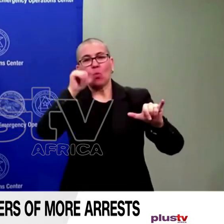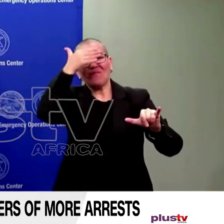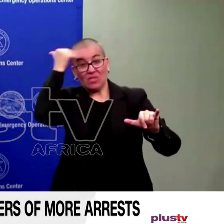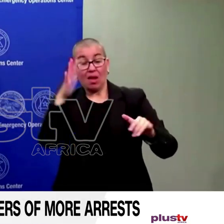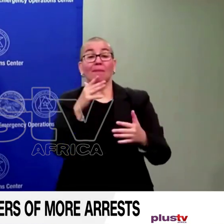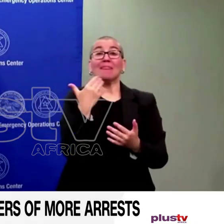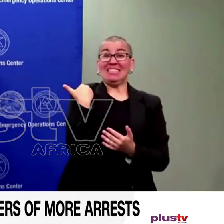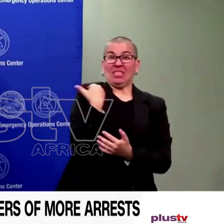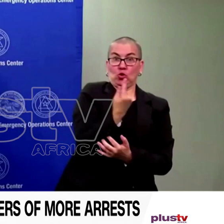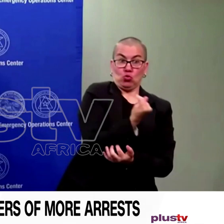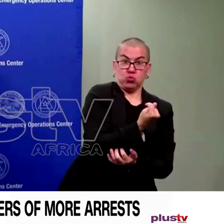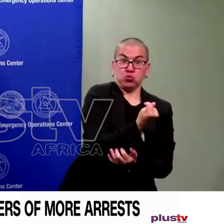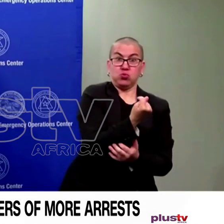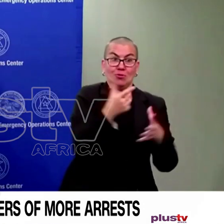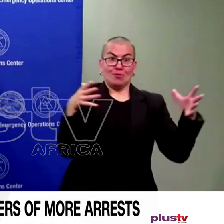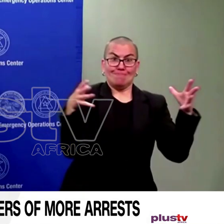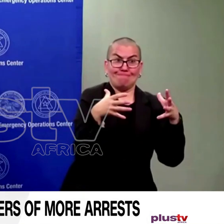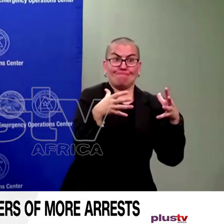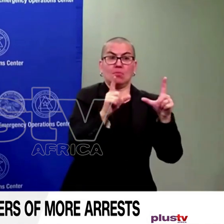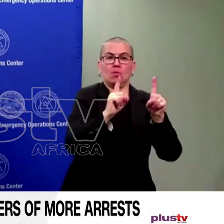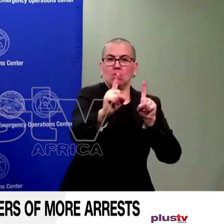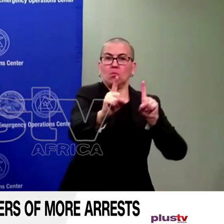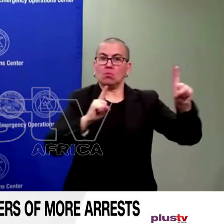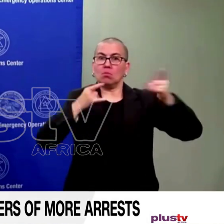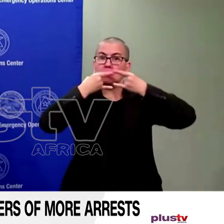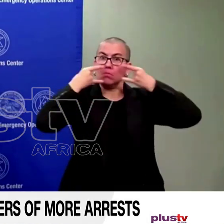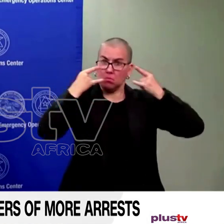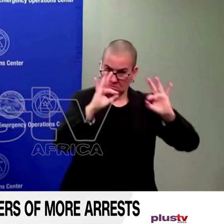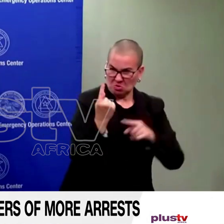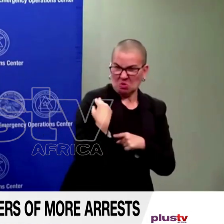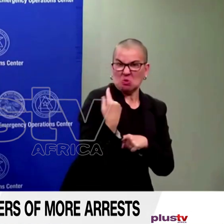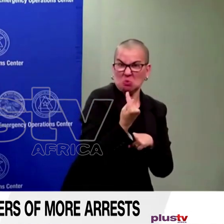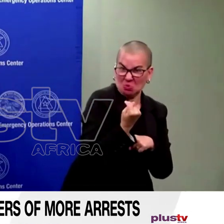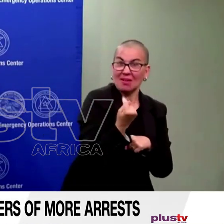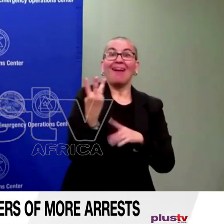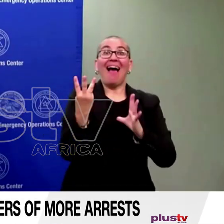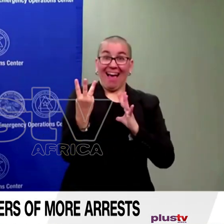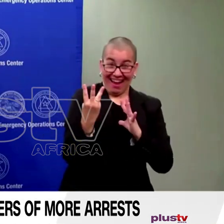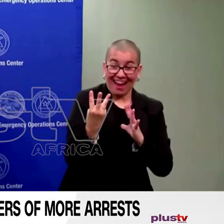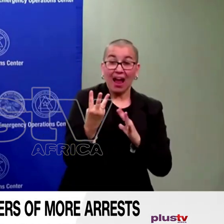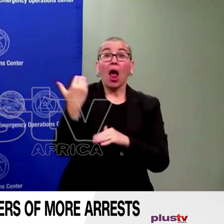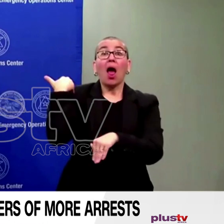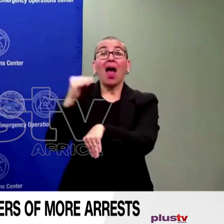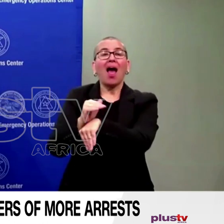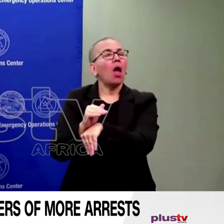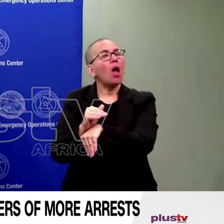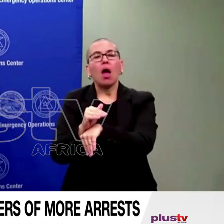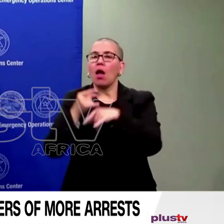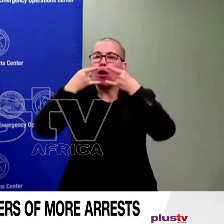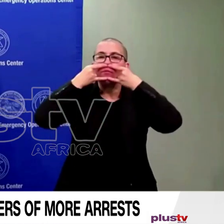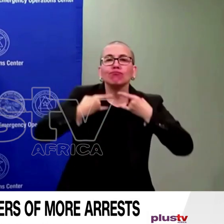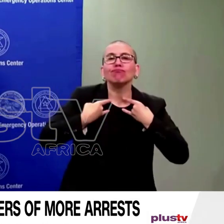social distancing masks. The masks last night were worn to disguise. They were not worn to try and do anything. The masks worn by people there